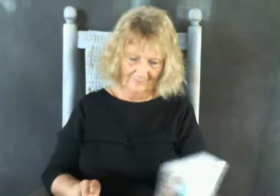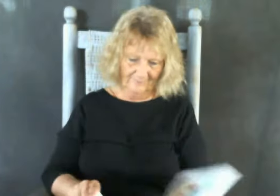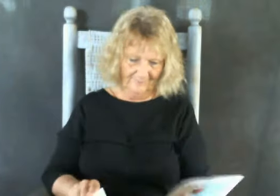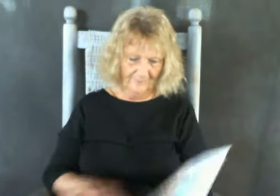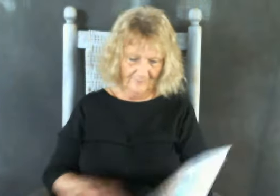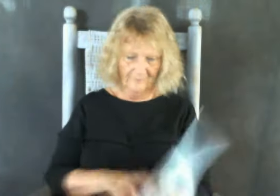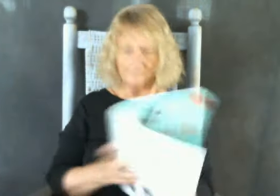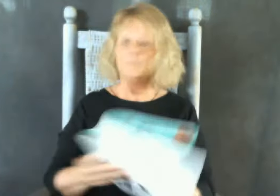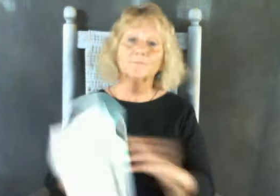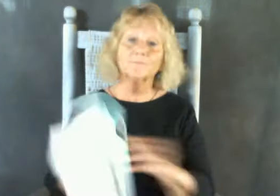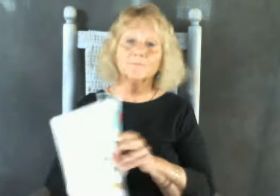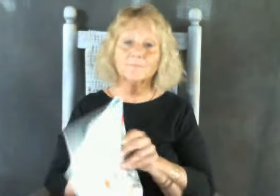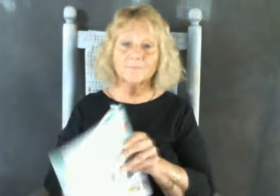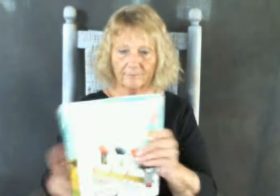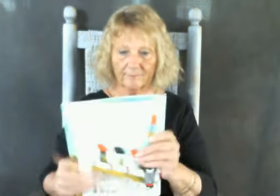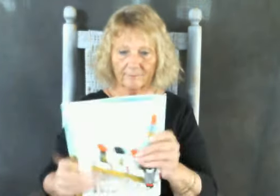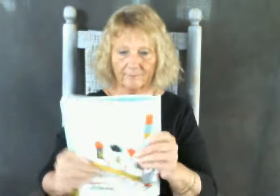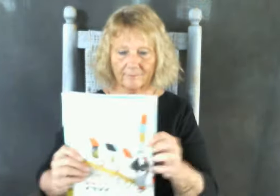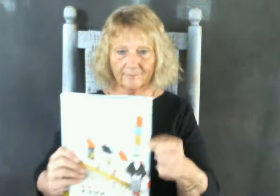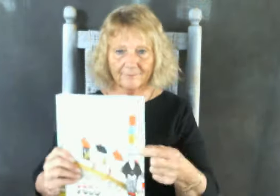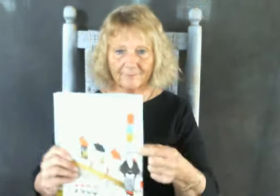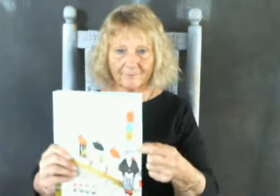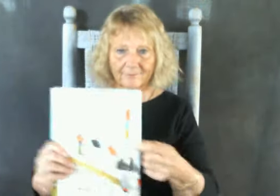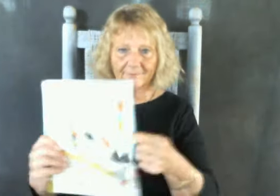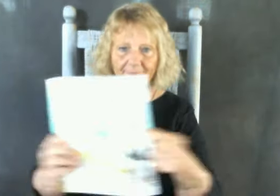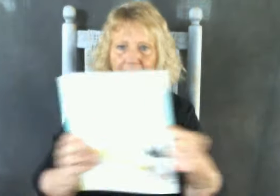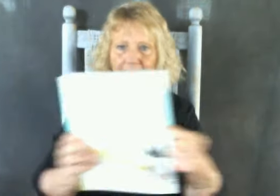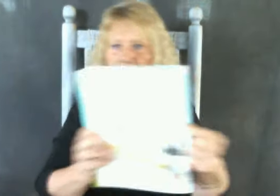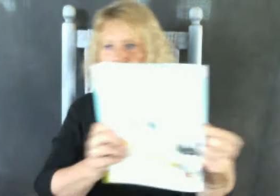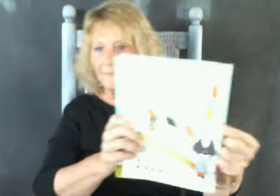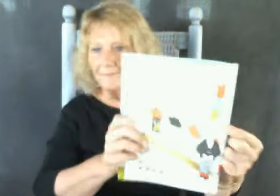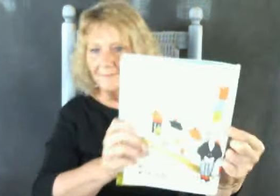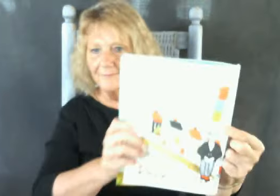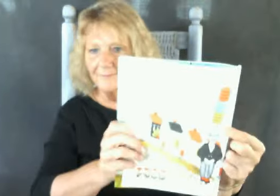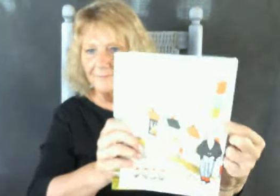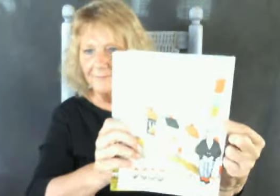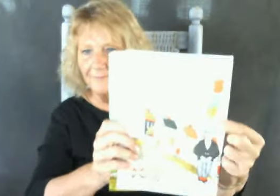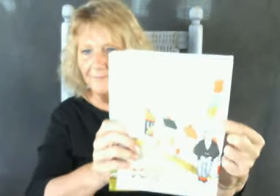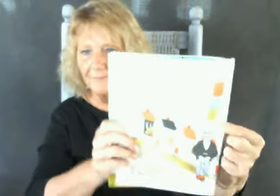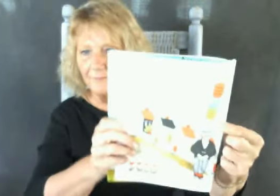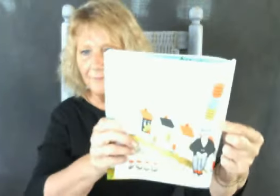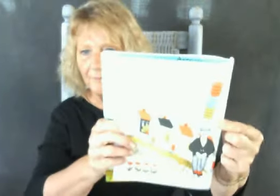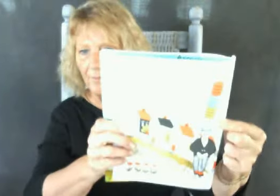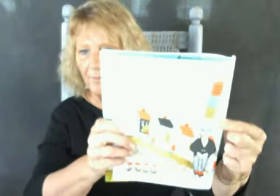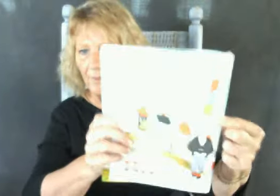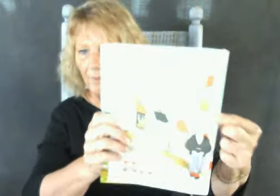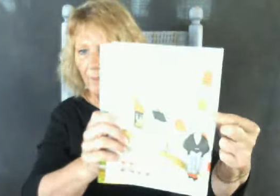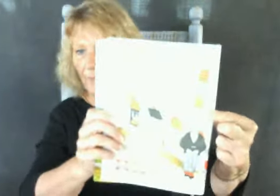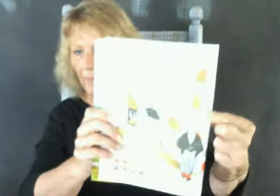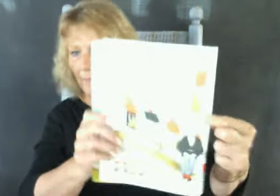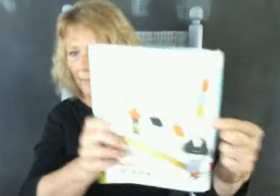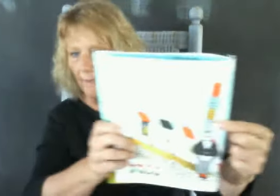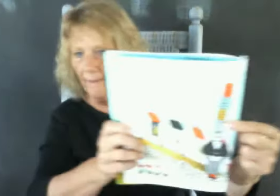-Qaeda and the Pentagon's terrorism? Both, both, if that makes sense. Incredible relief. And not only relief, but